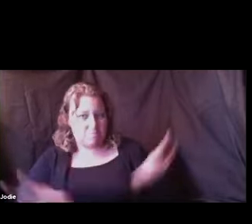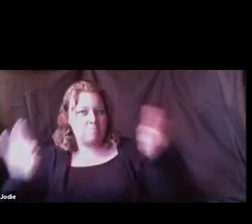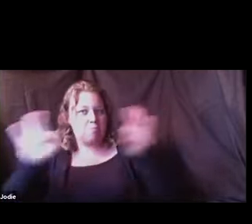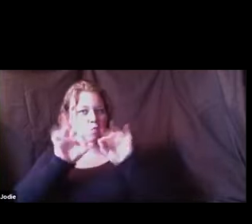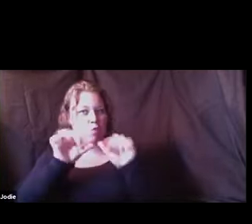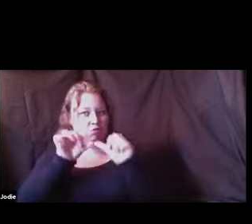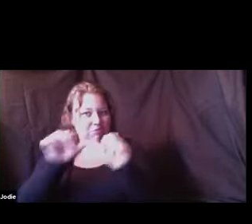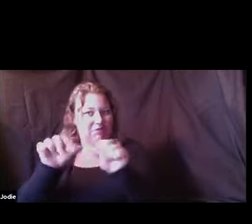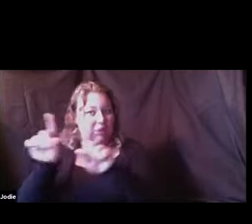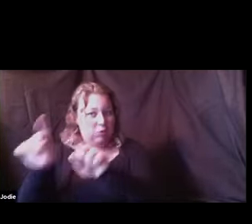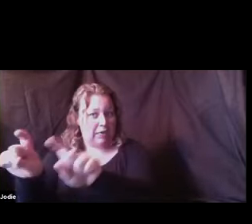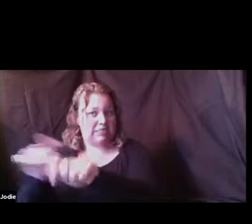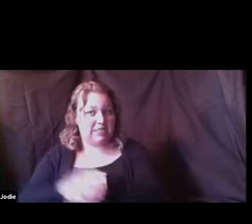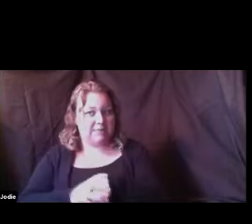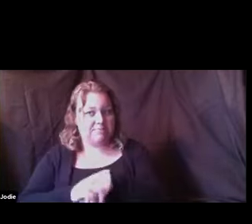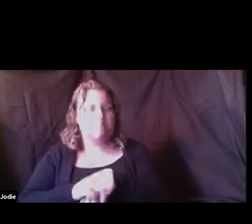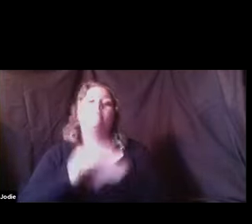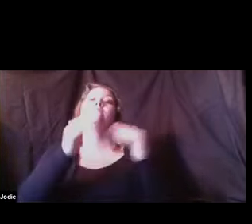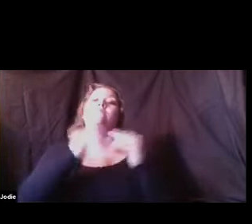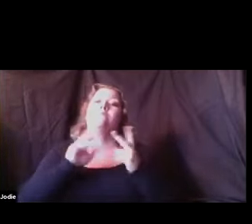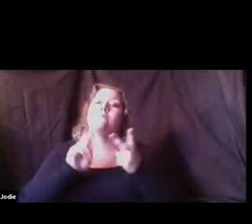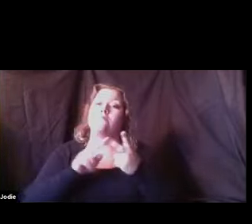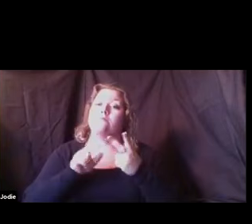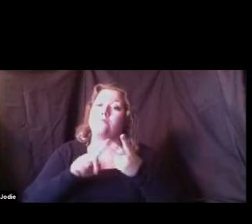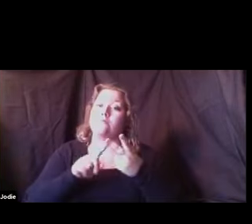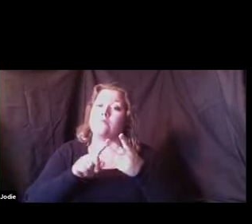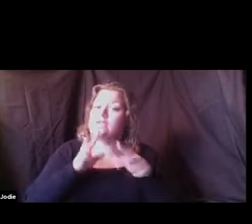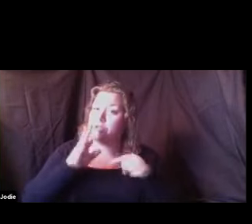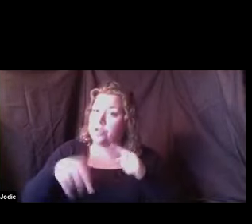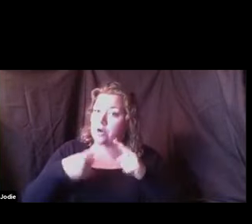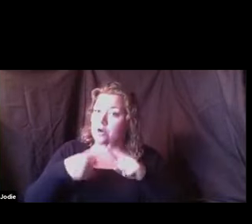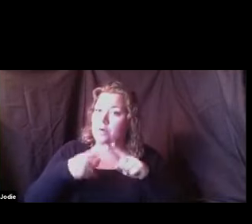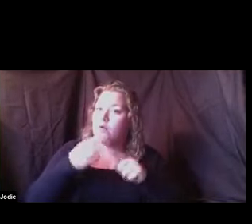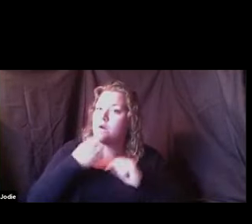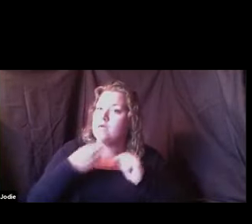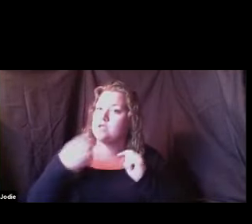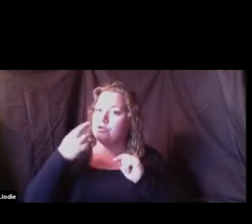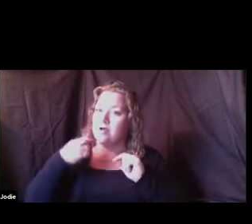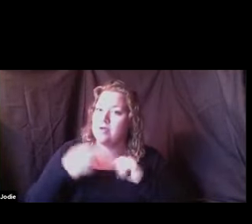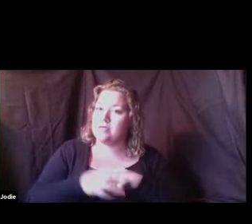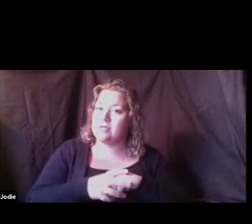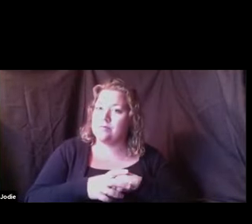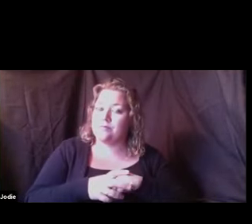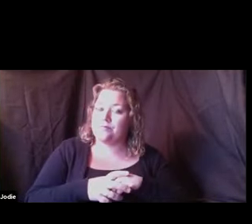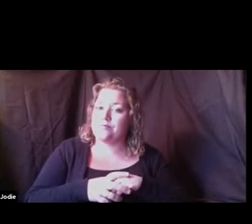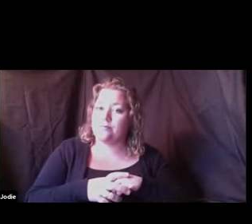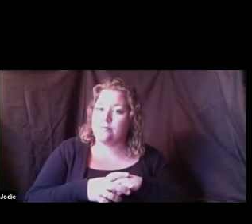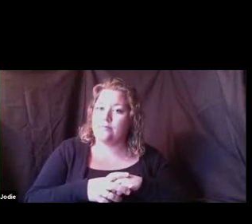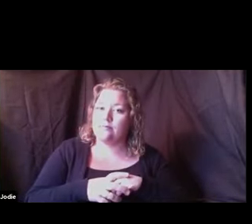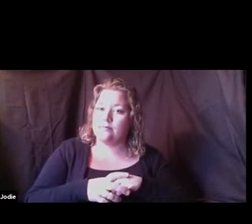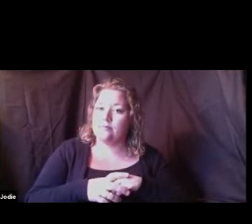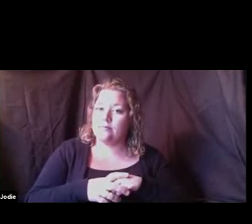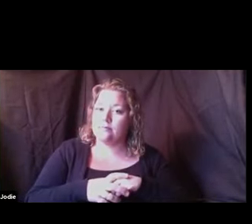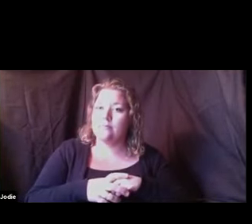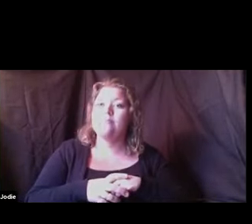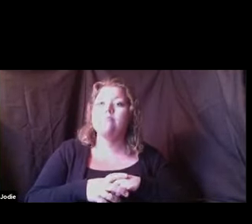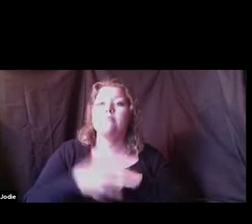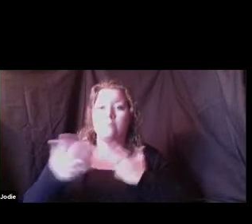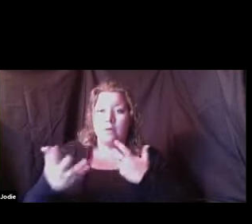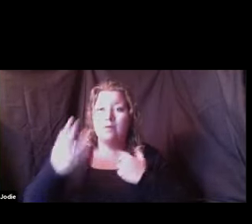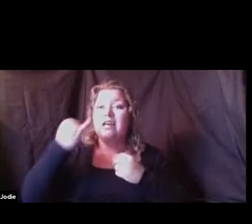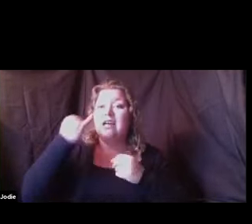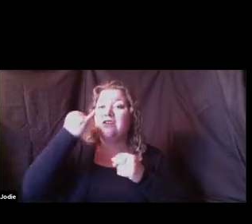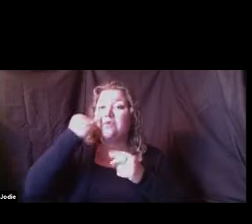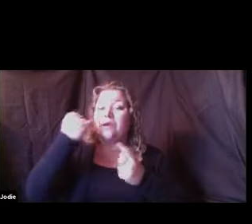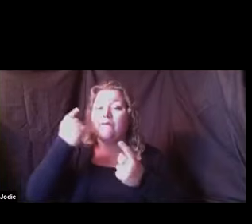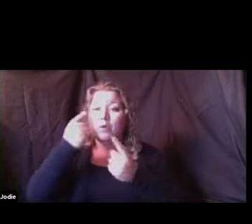a restaurant. And when we look at the individual household table,